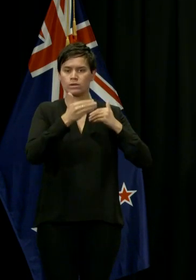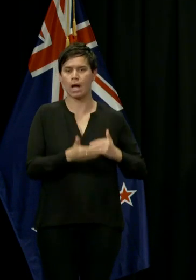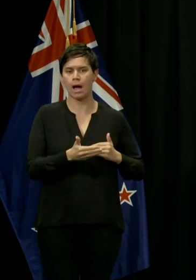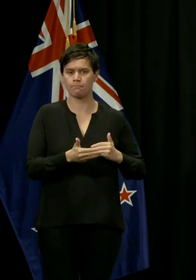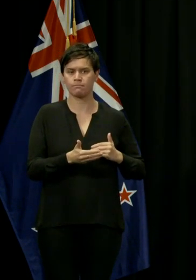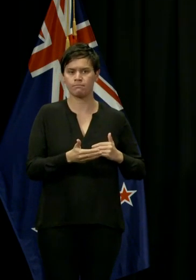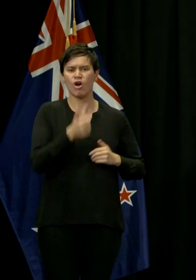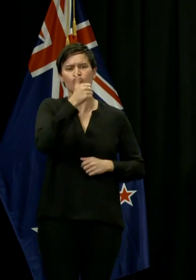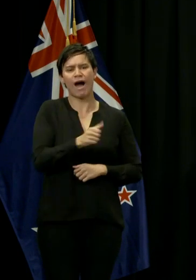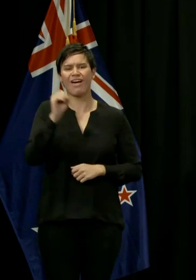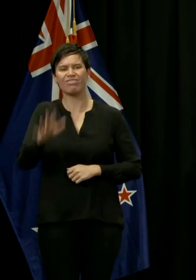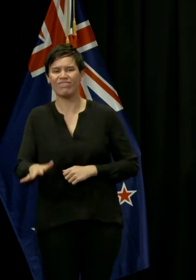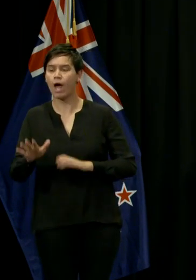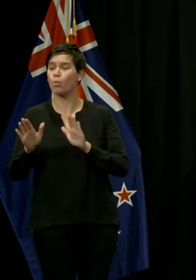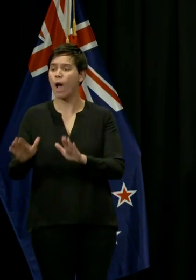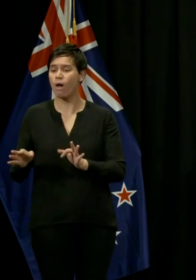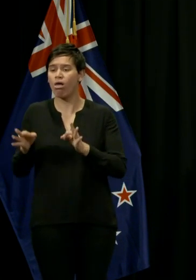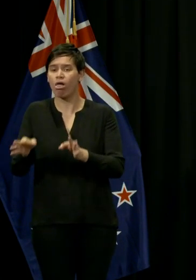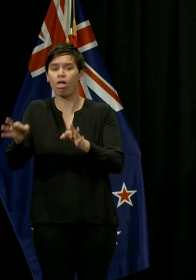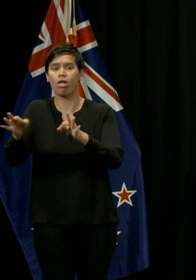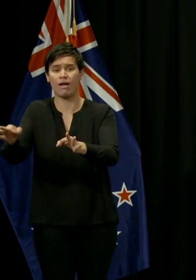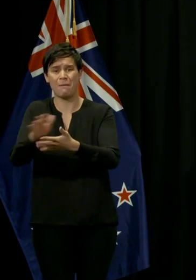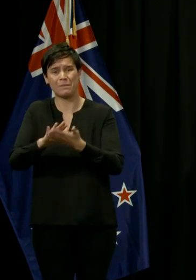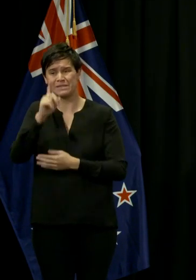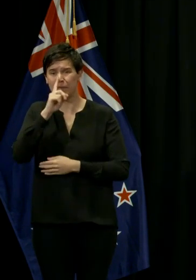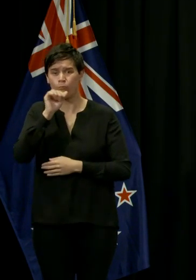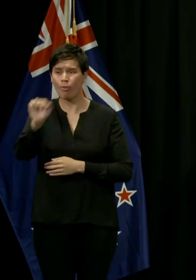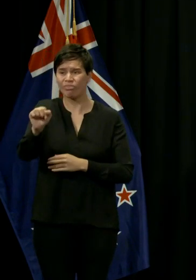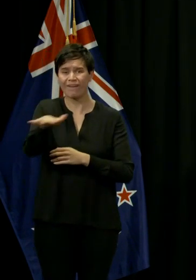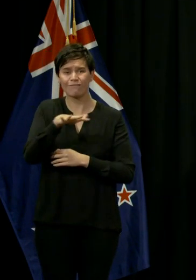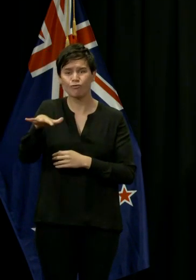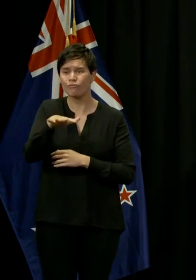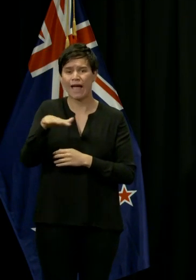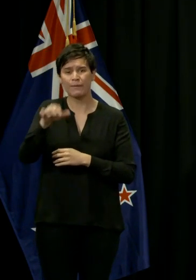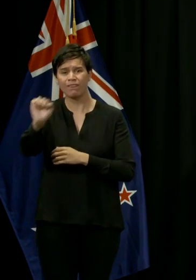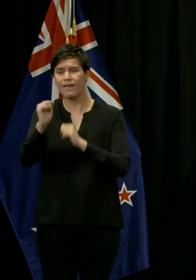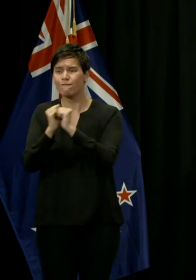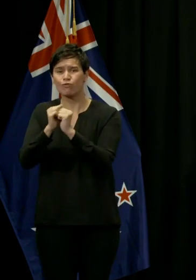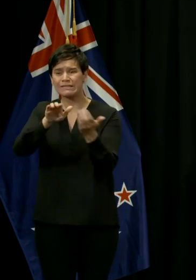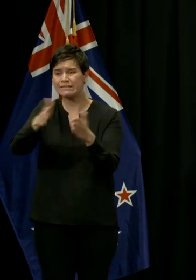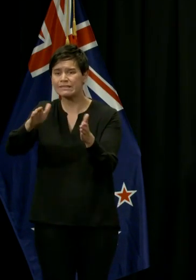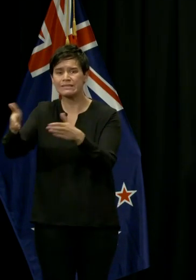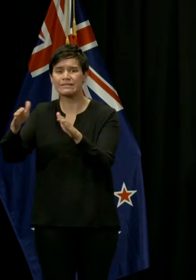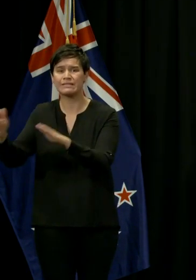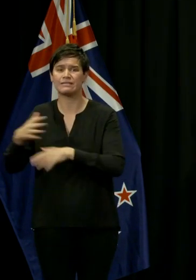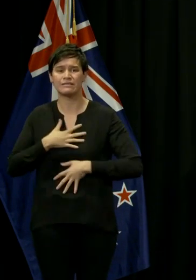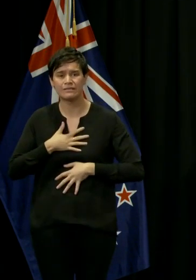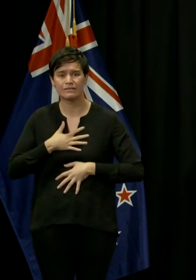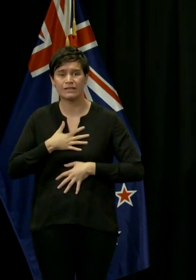delay, see New Zealanders lose loved ones and their contact with each other for an even longer